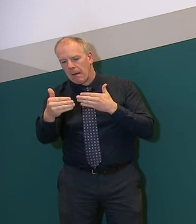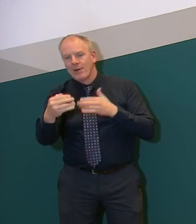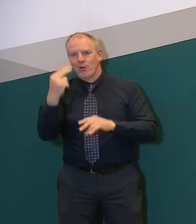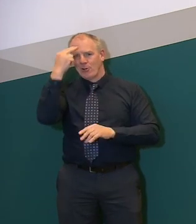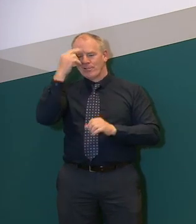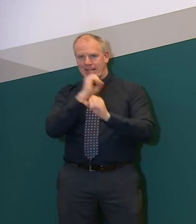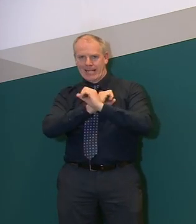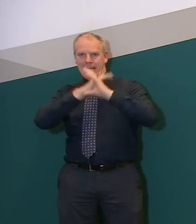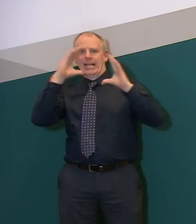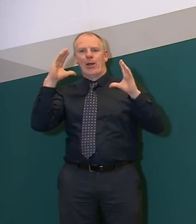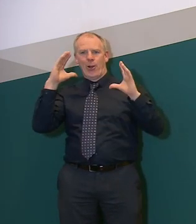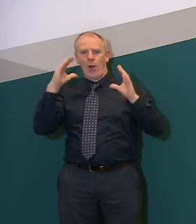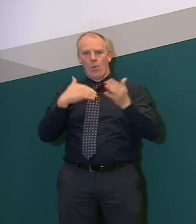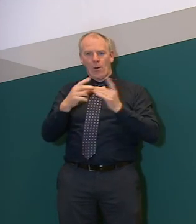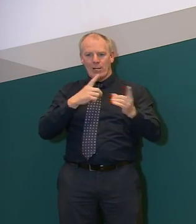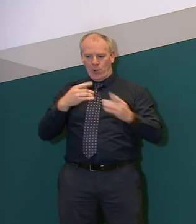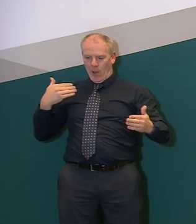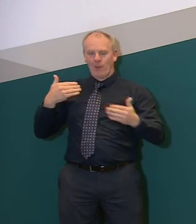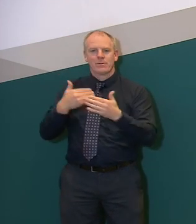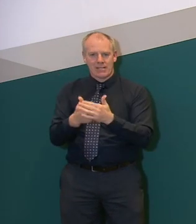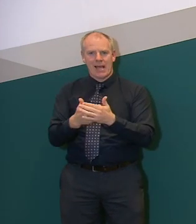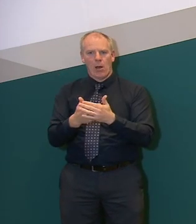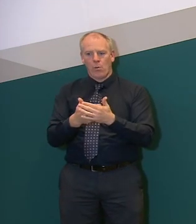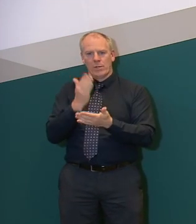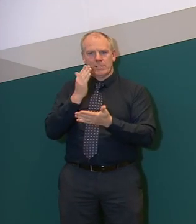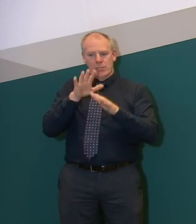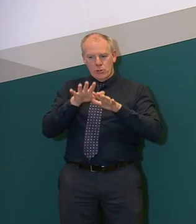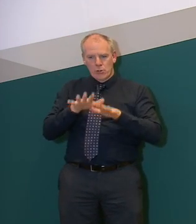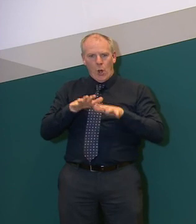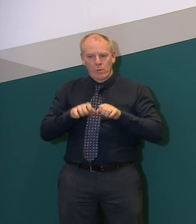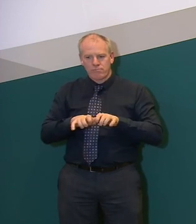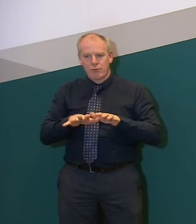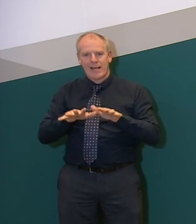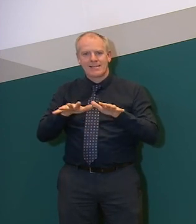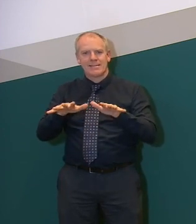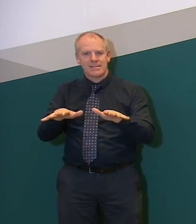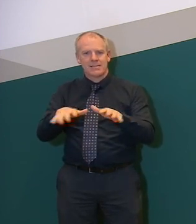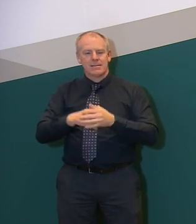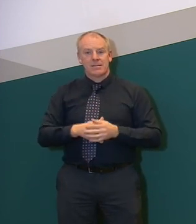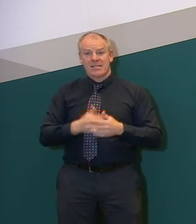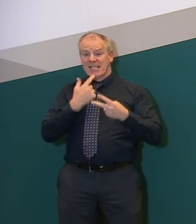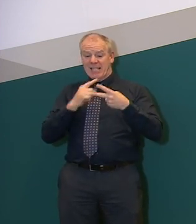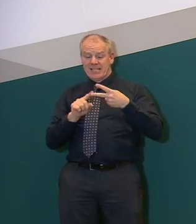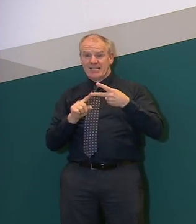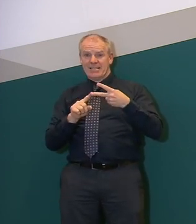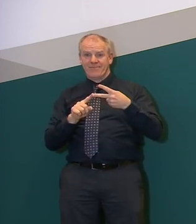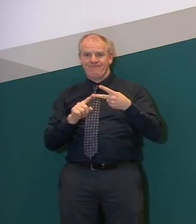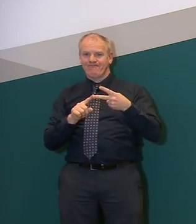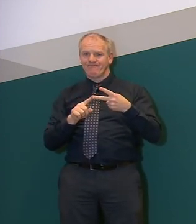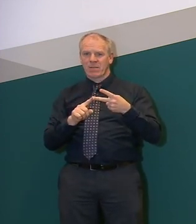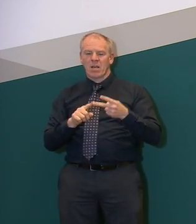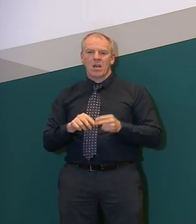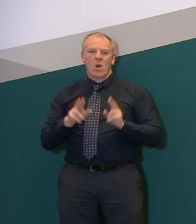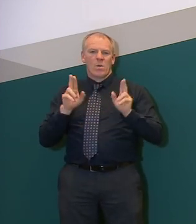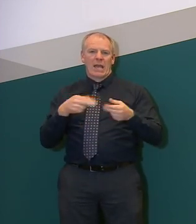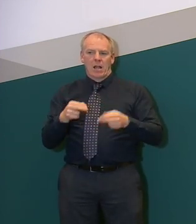how much they suppress the spread of the disease. The second thing I need to say is there is no room for complacency. We've